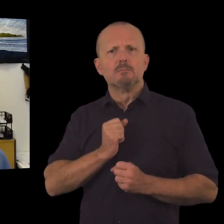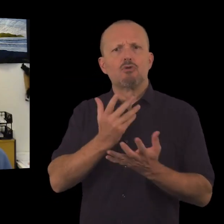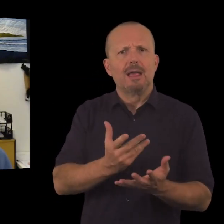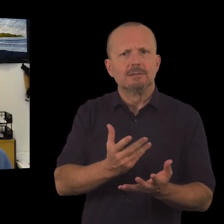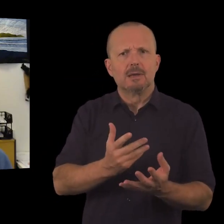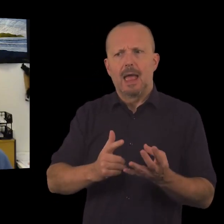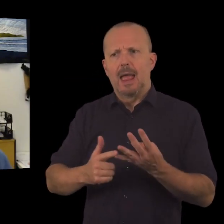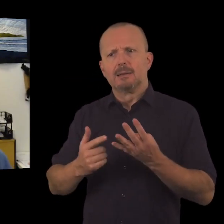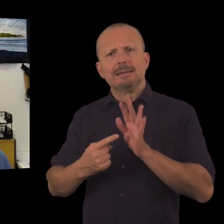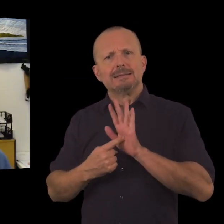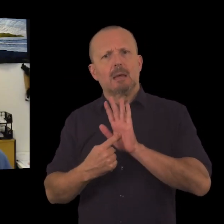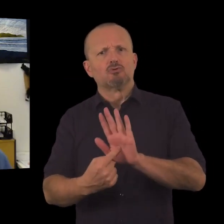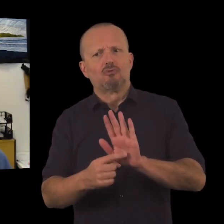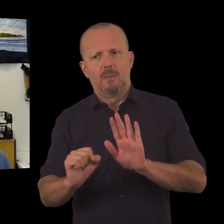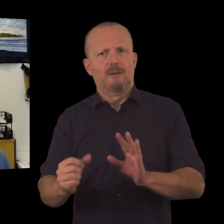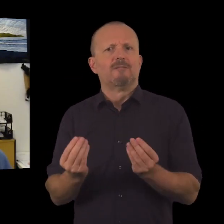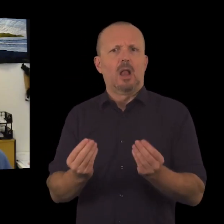and demonstrating their value.